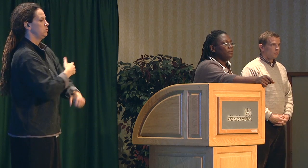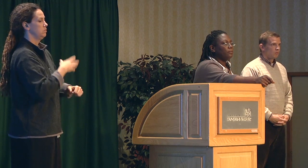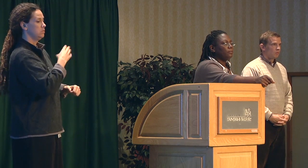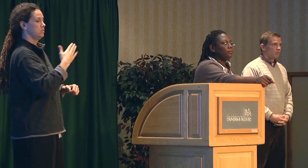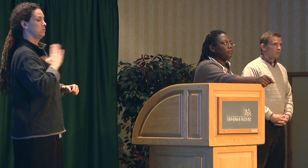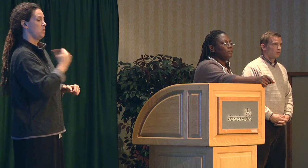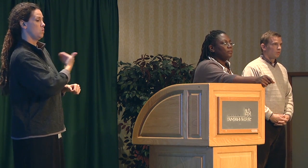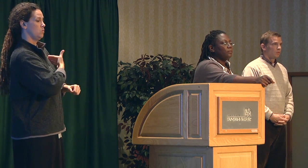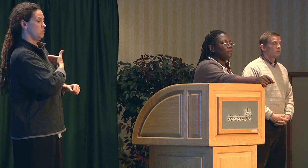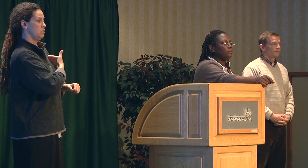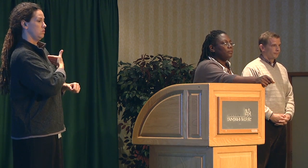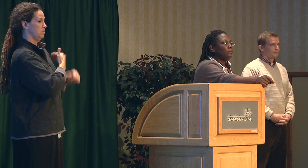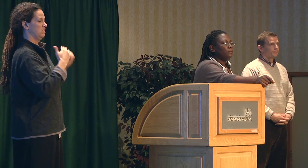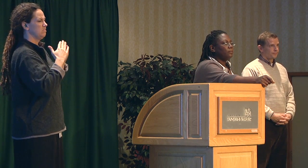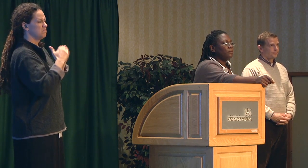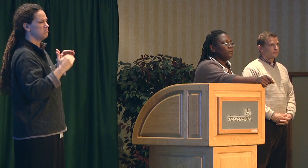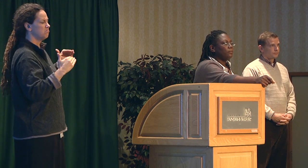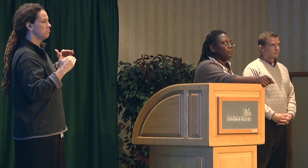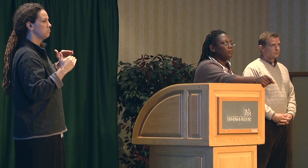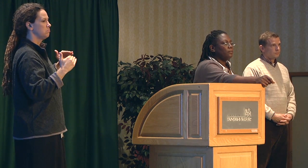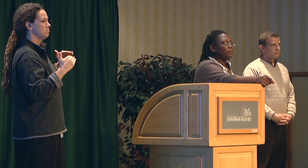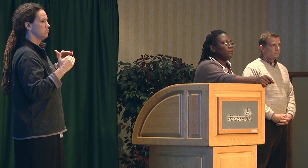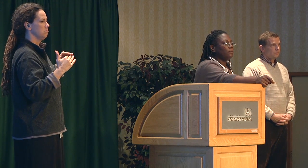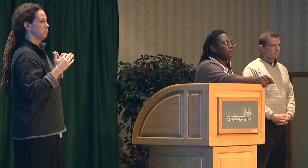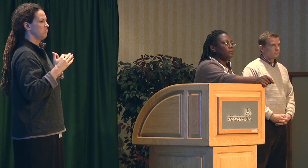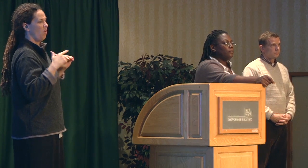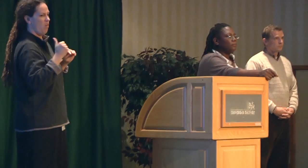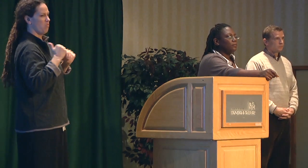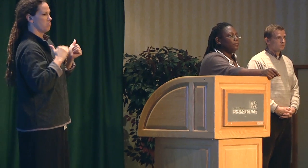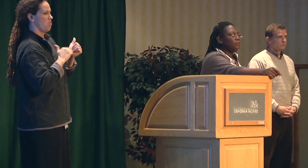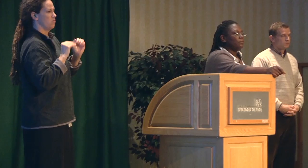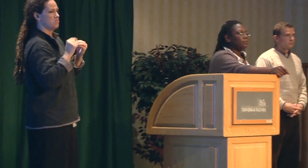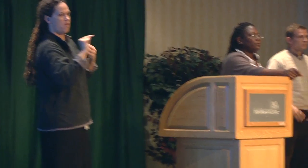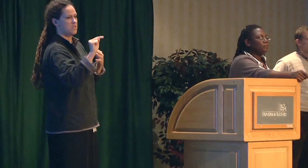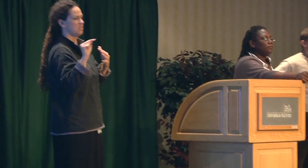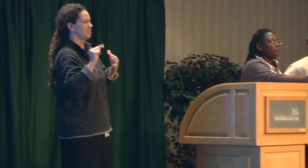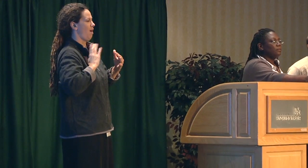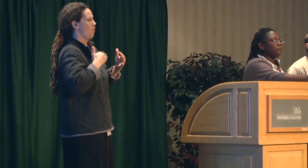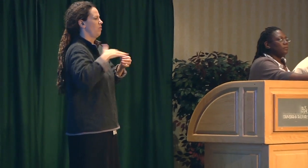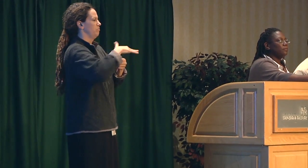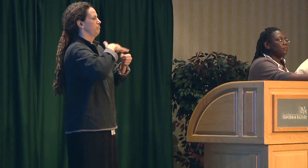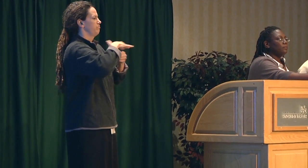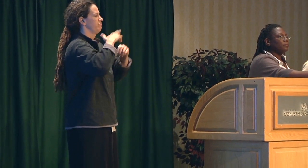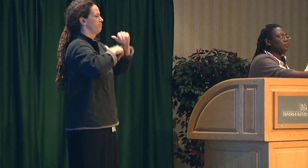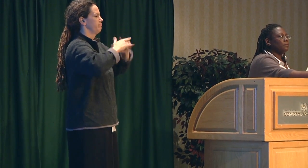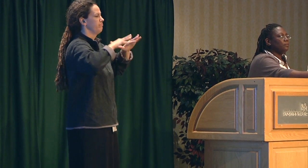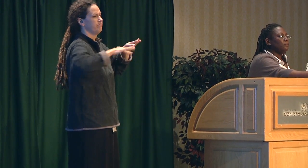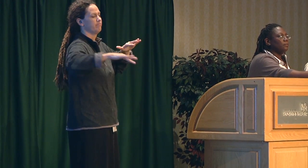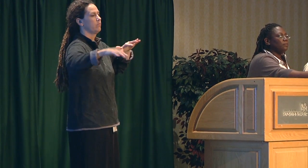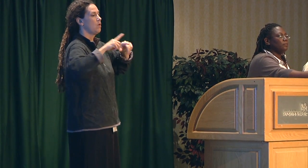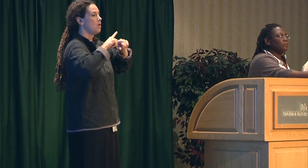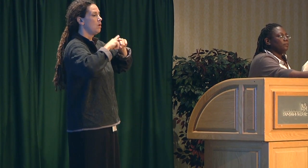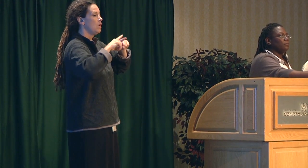get resistance and with other doctors' offices, with the folks that I work with, they go off our campus, is if you get at least a